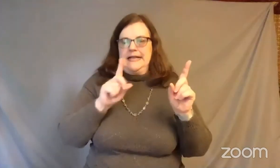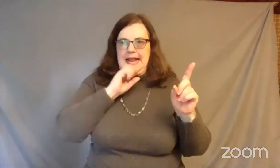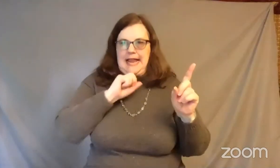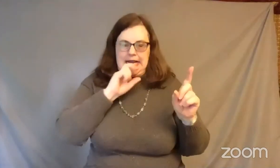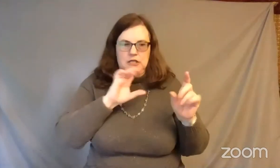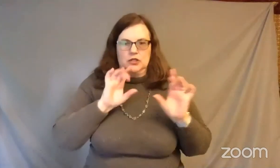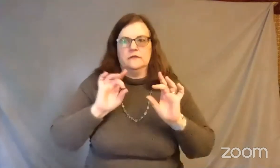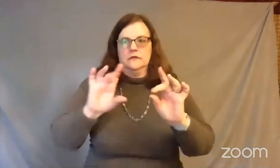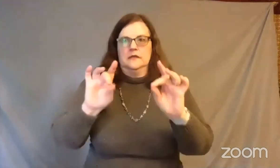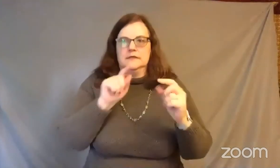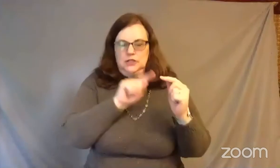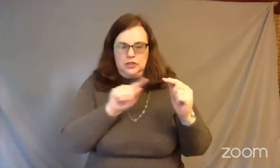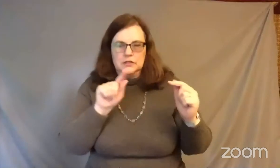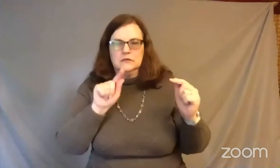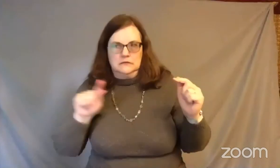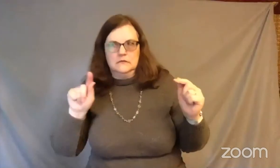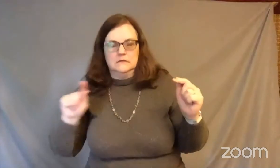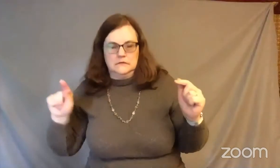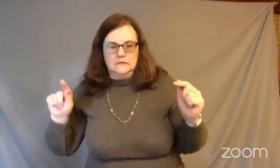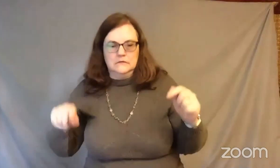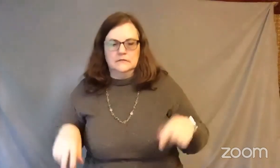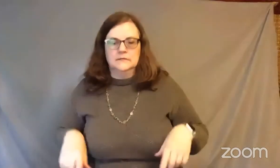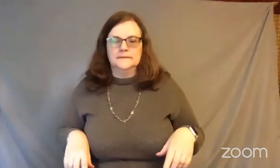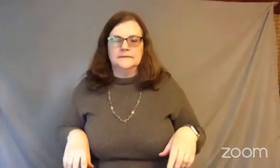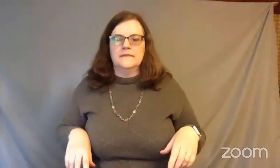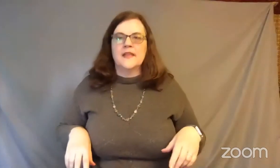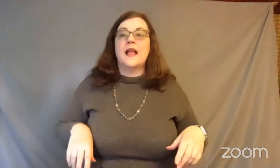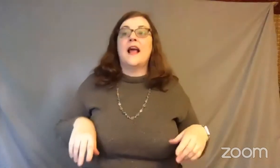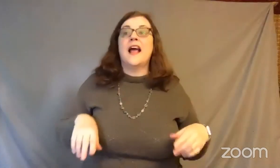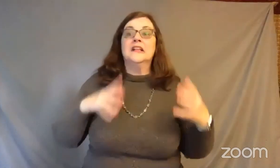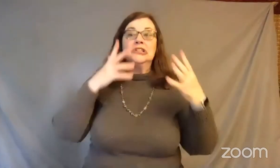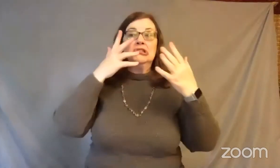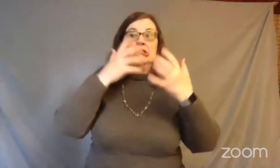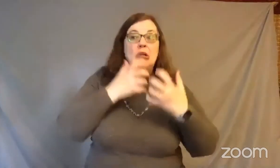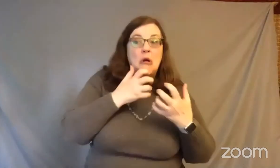Separate circles and ovals indicate a different age of acquisition.